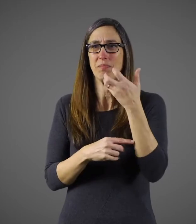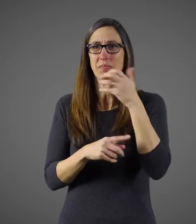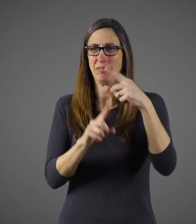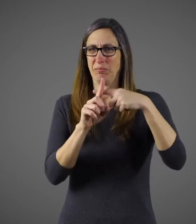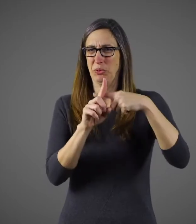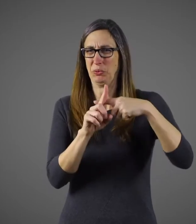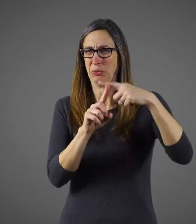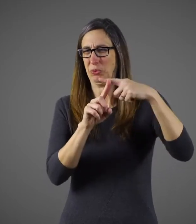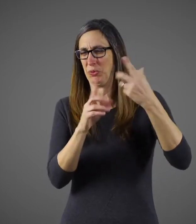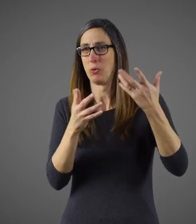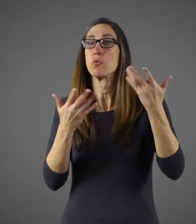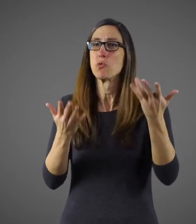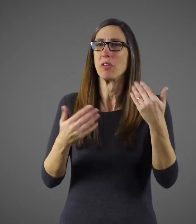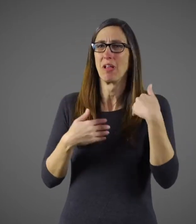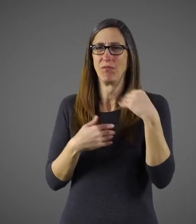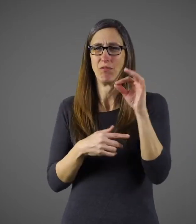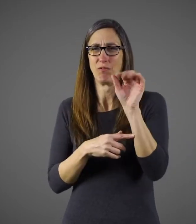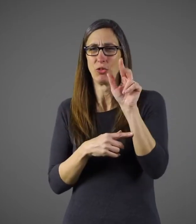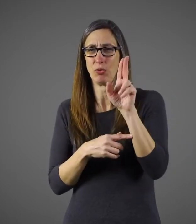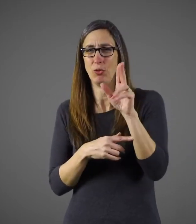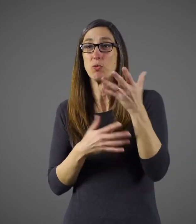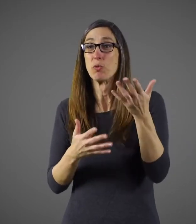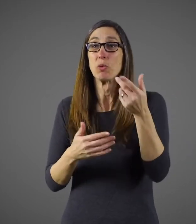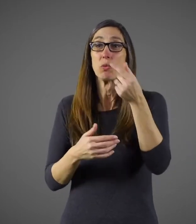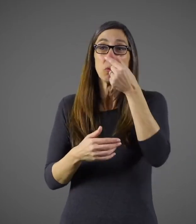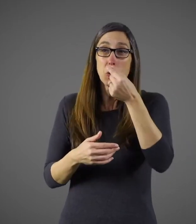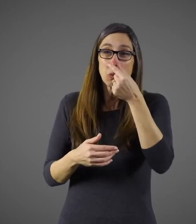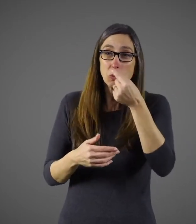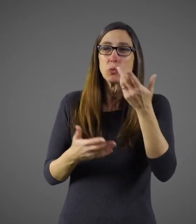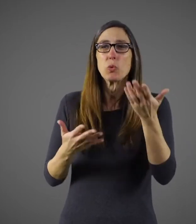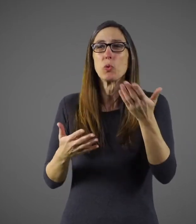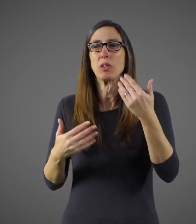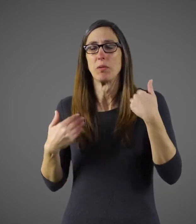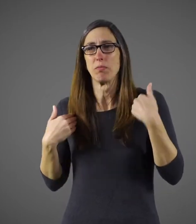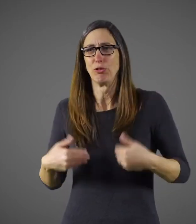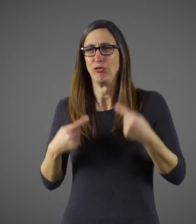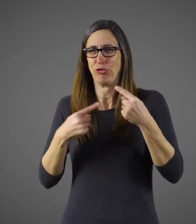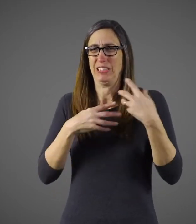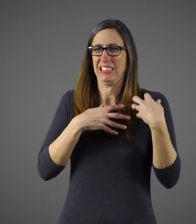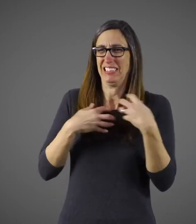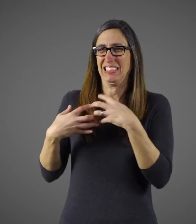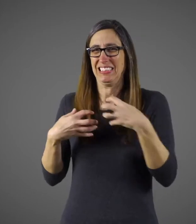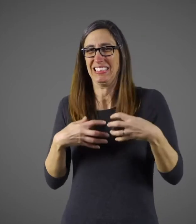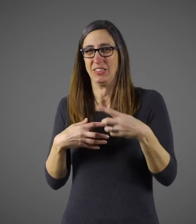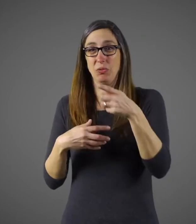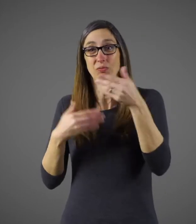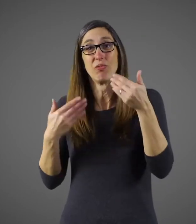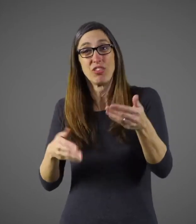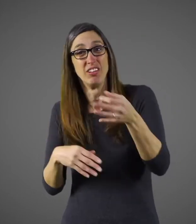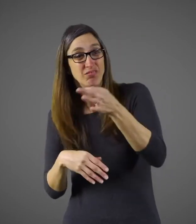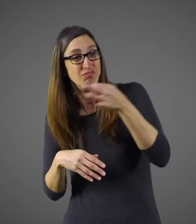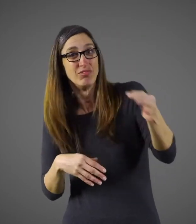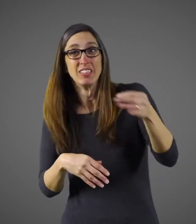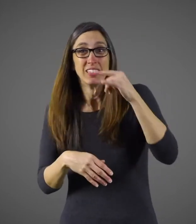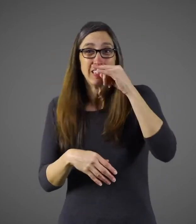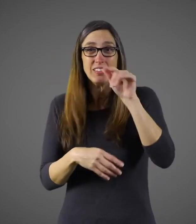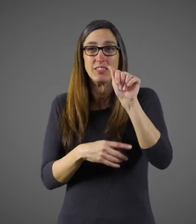If they have high fevers, colds, flu, body aches, whatever, do